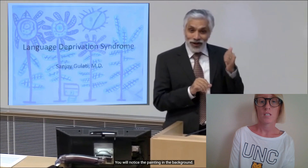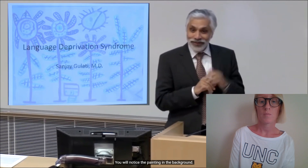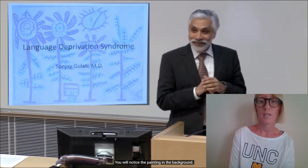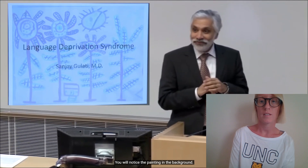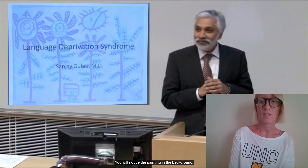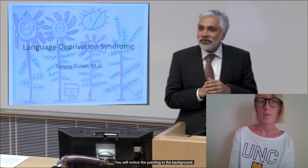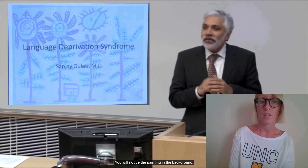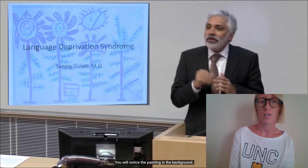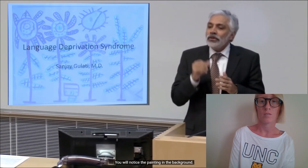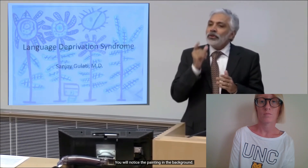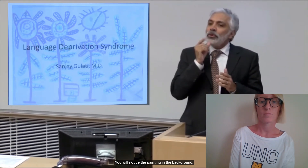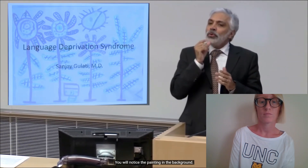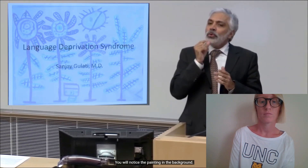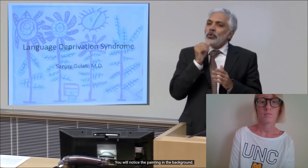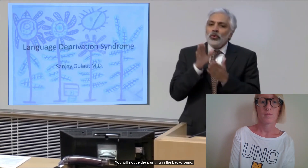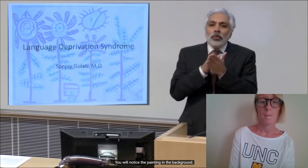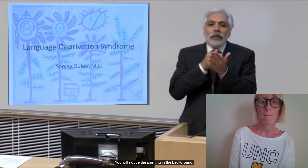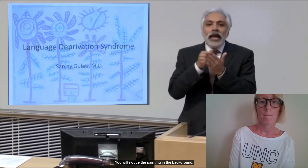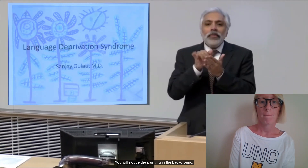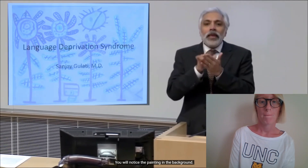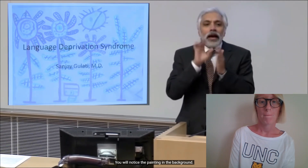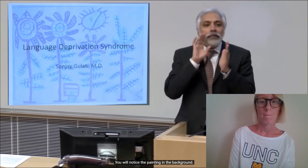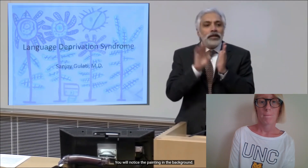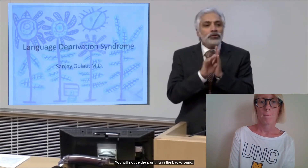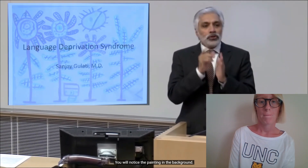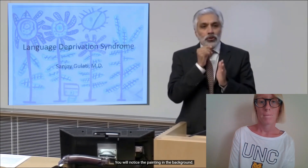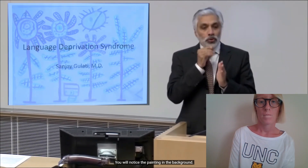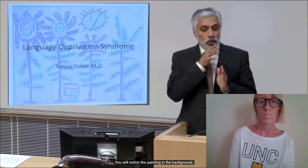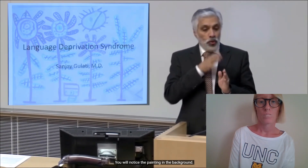You'll notice this painting. You'll in the notice the background. painting in the background.